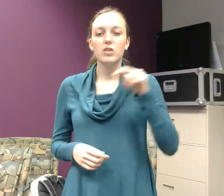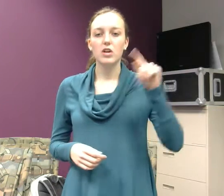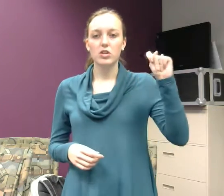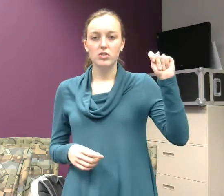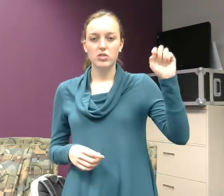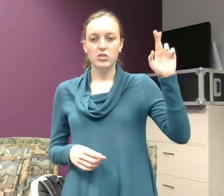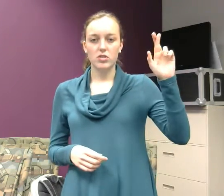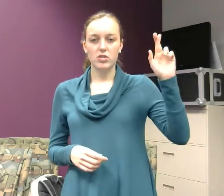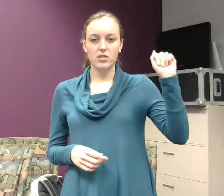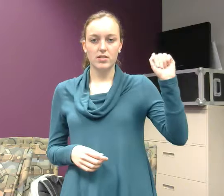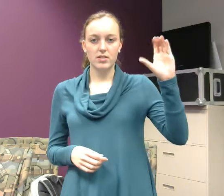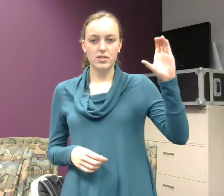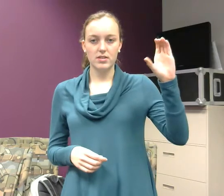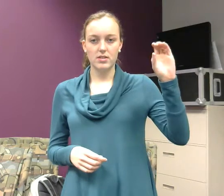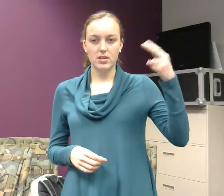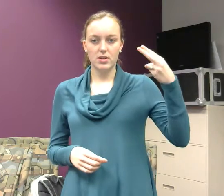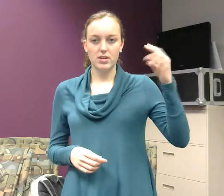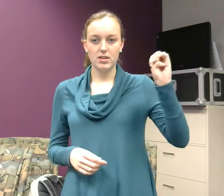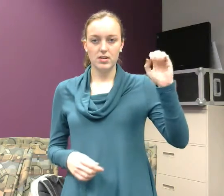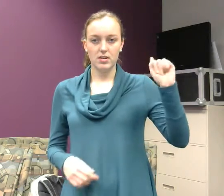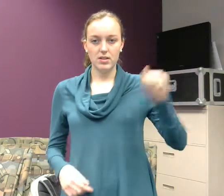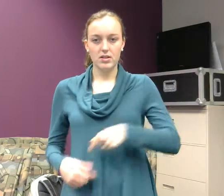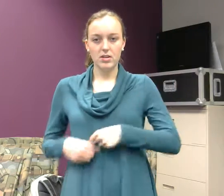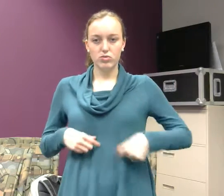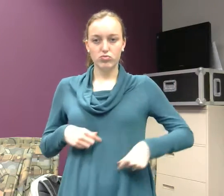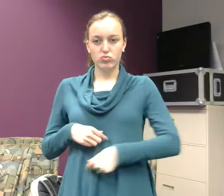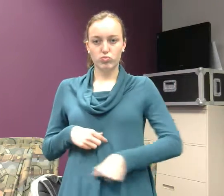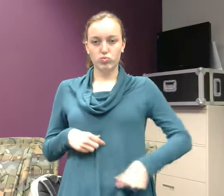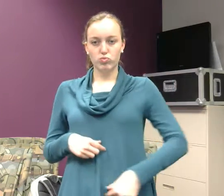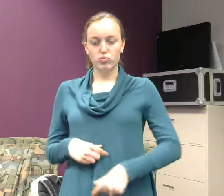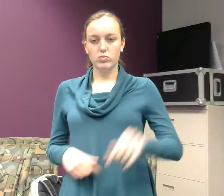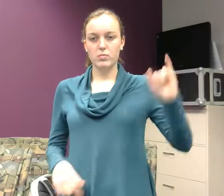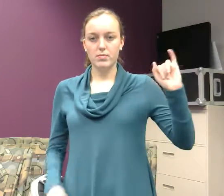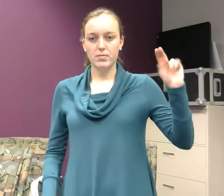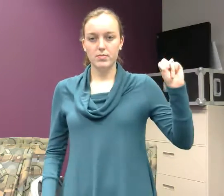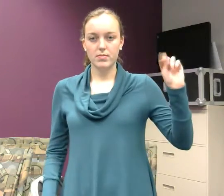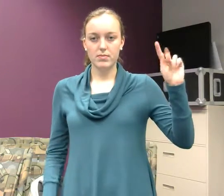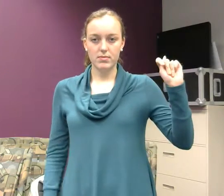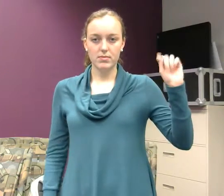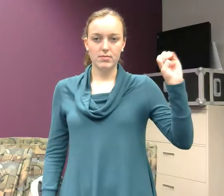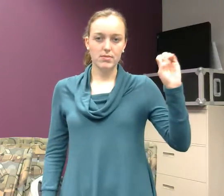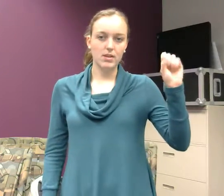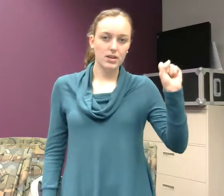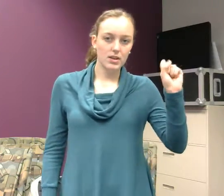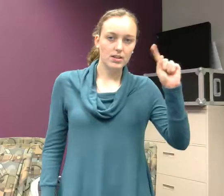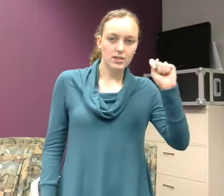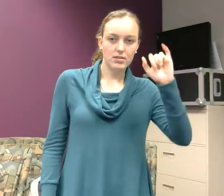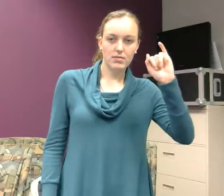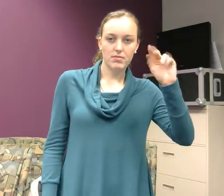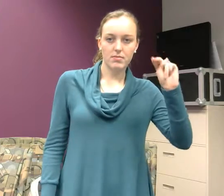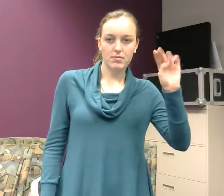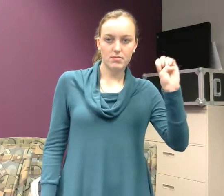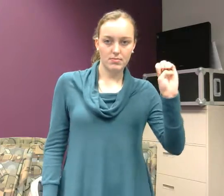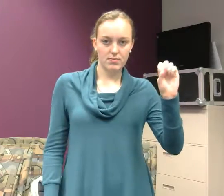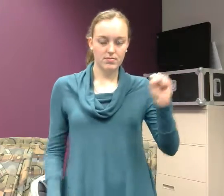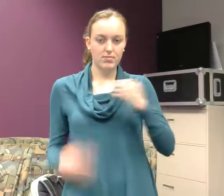heart. So the first thing we're going to do is, our first investigation is going to be where we measure our heart